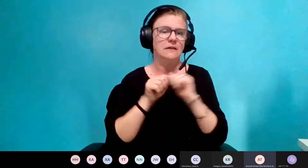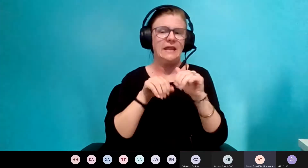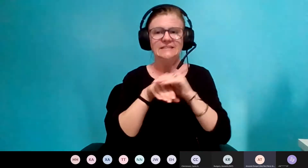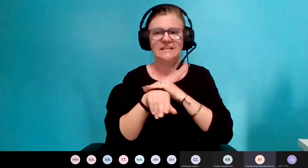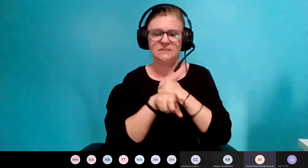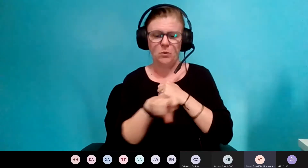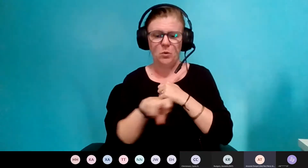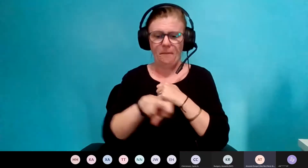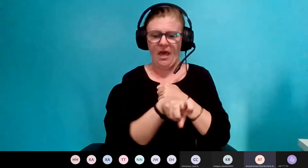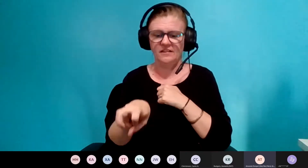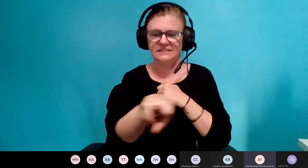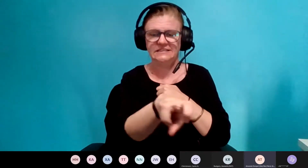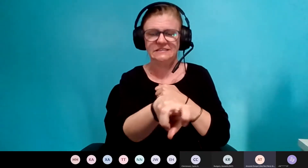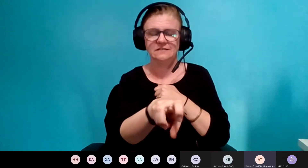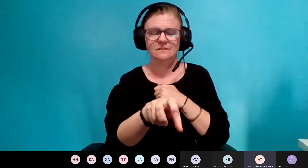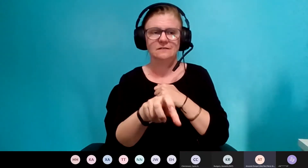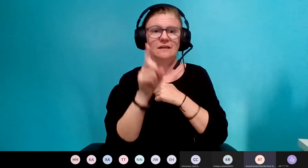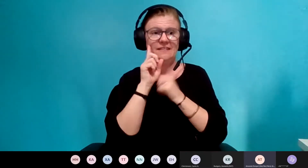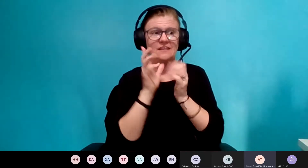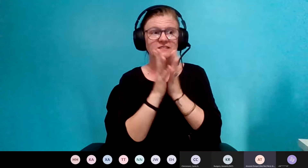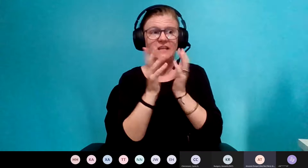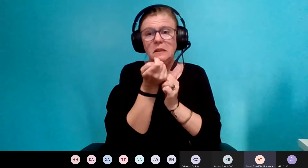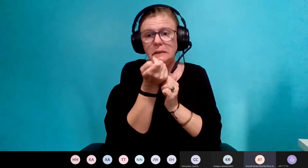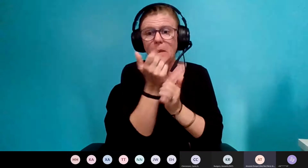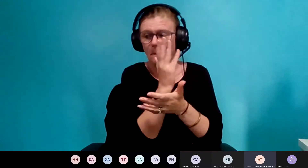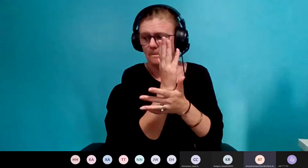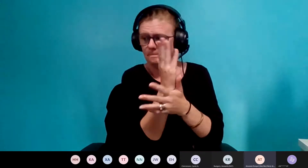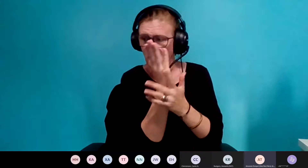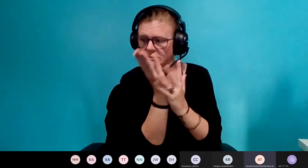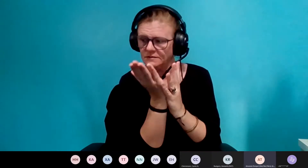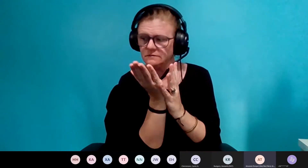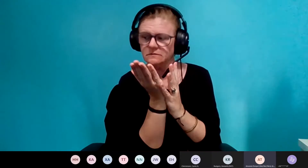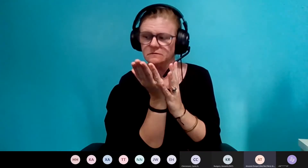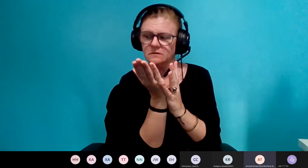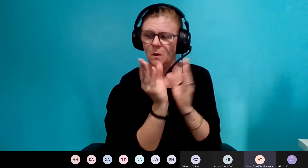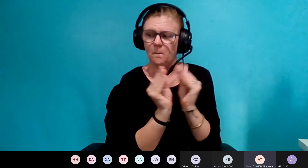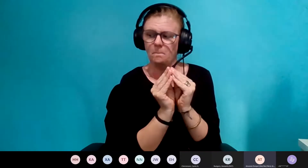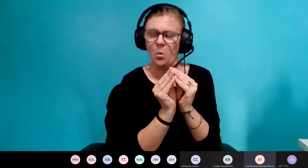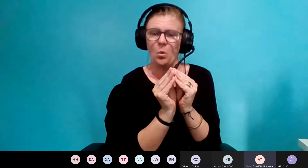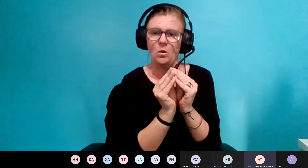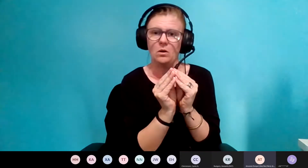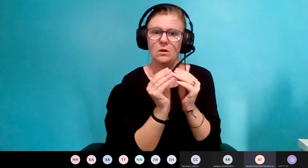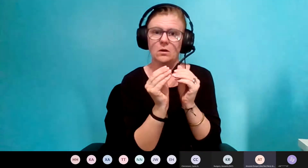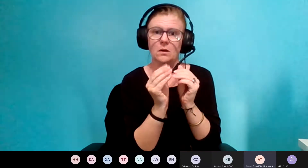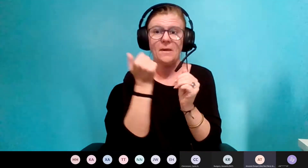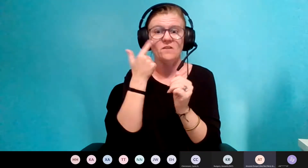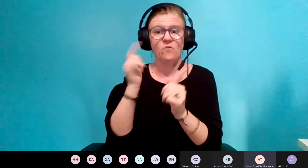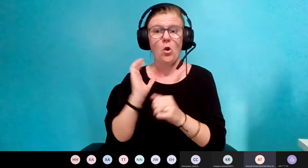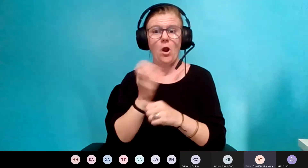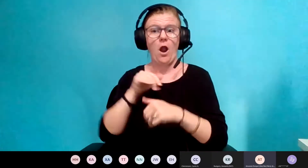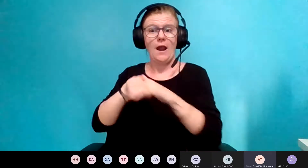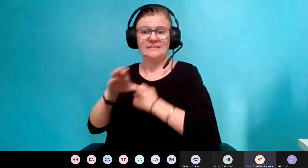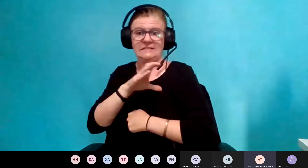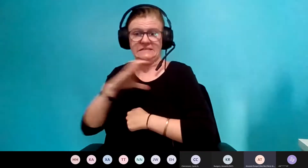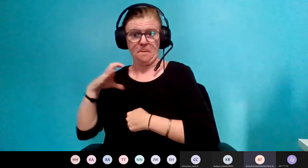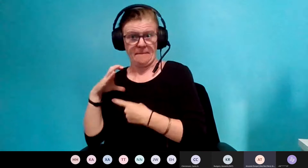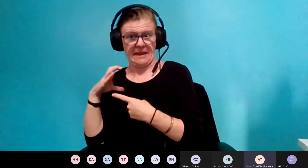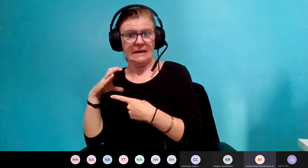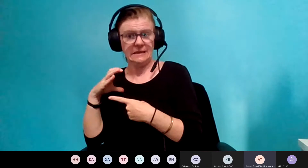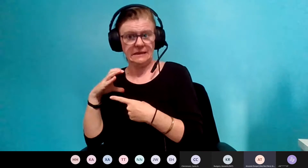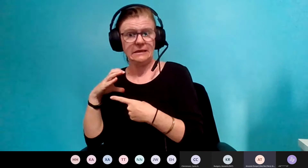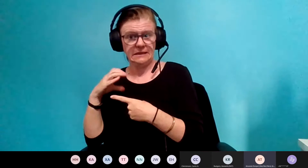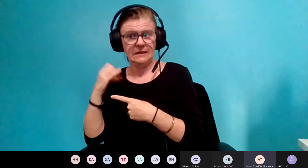travel. So I think there's lots of little components of it that might be more suitable for our access committee as these